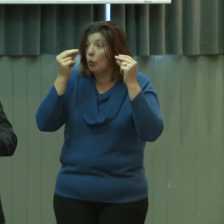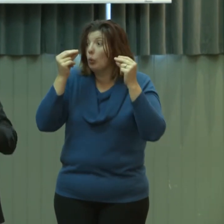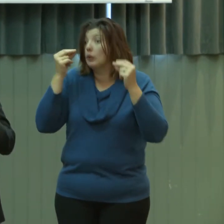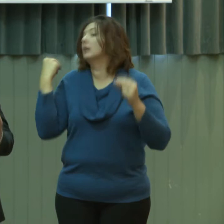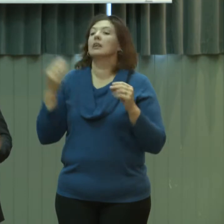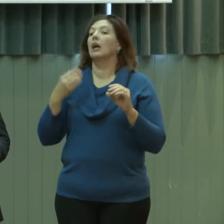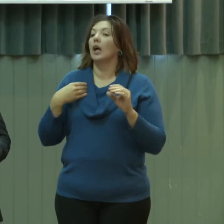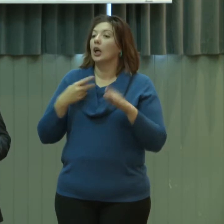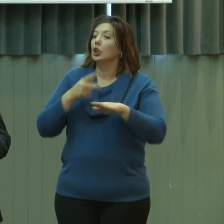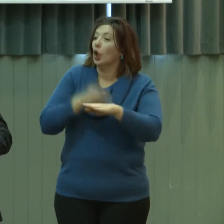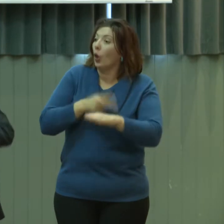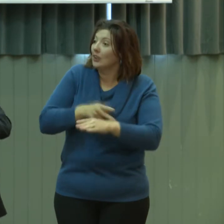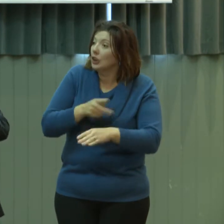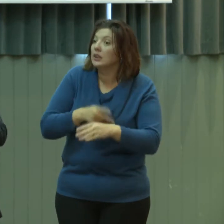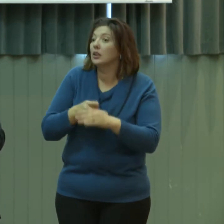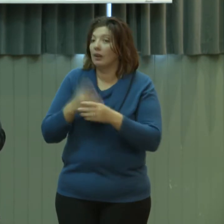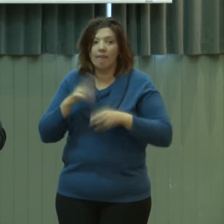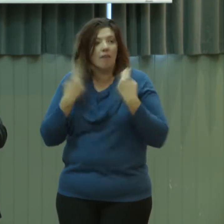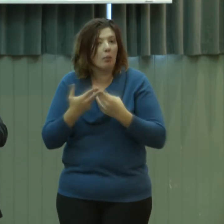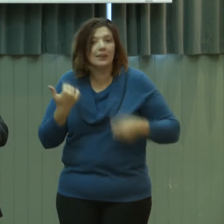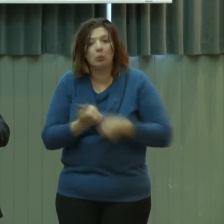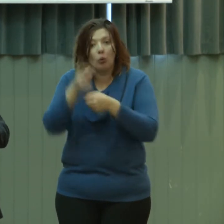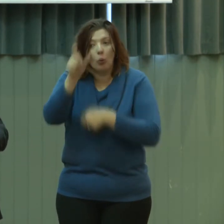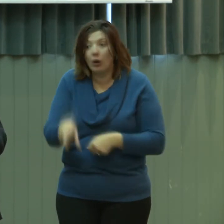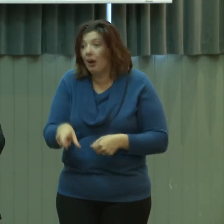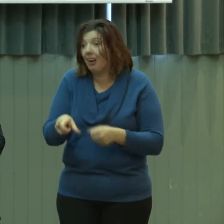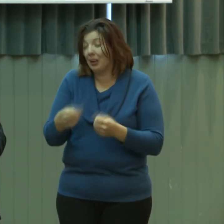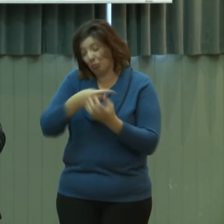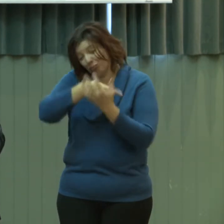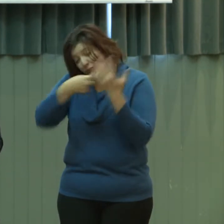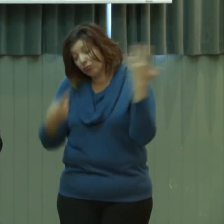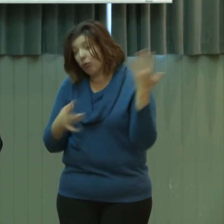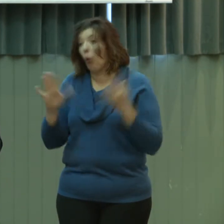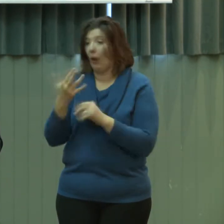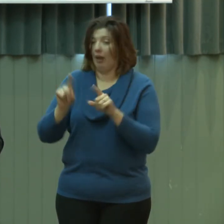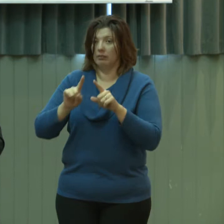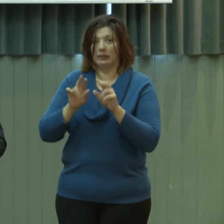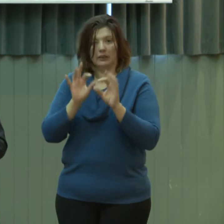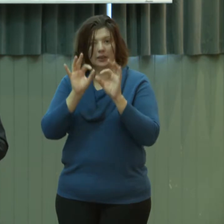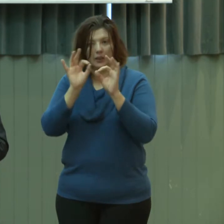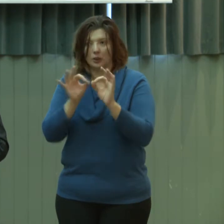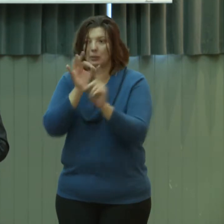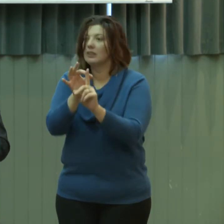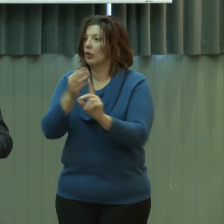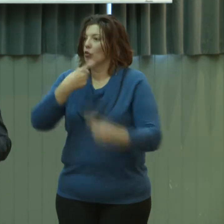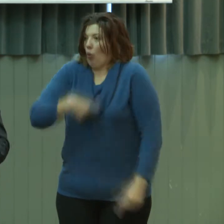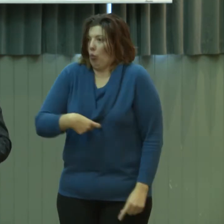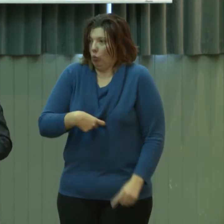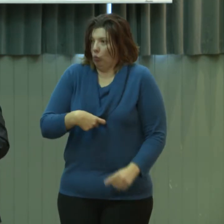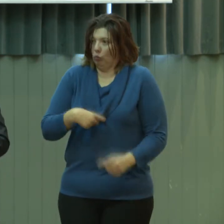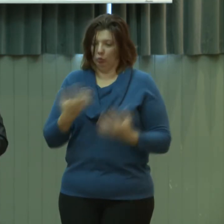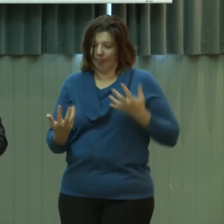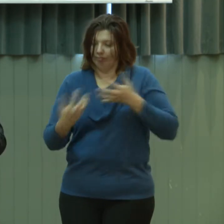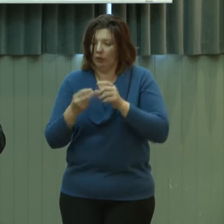involved. And all of those people have a role in a particular difficulty that the child is facing. But at some